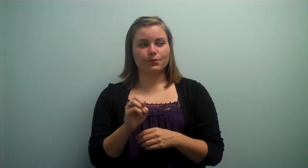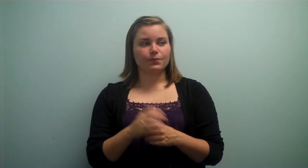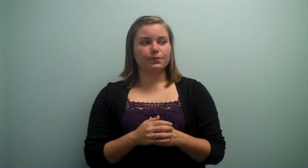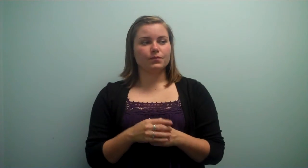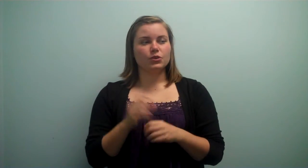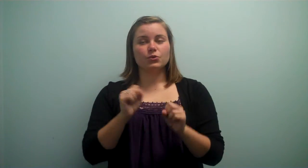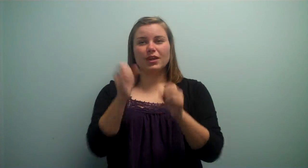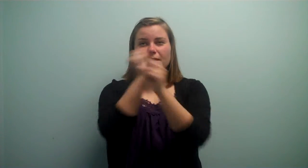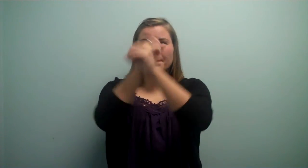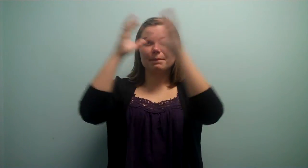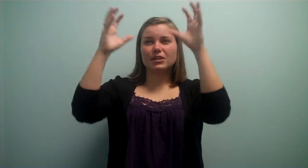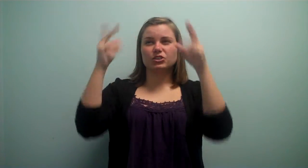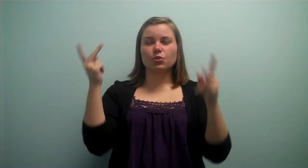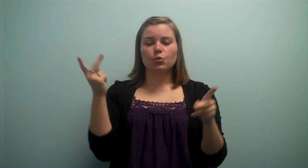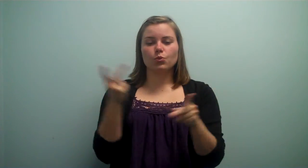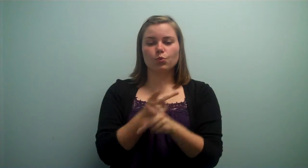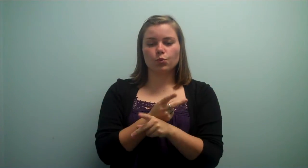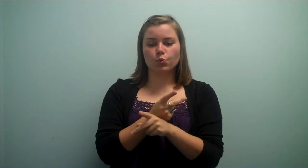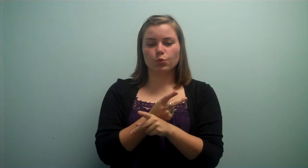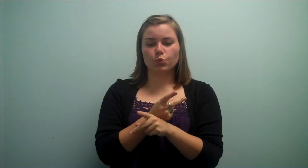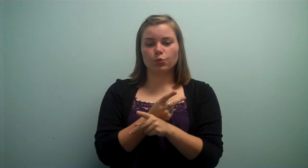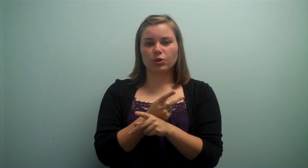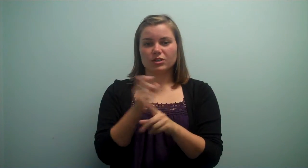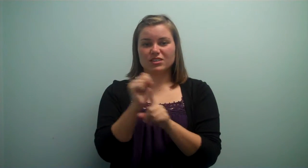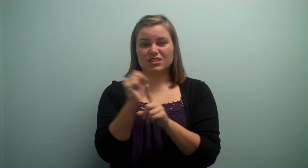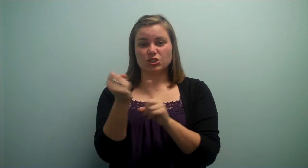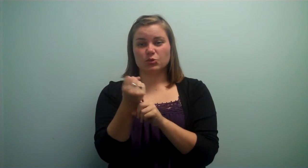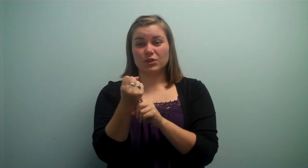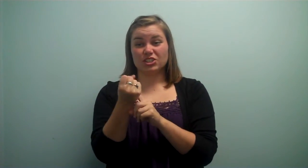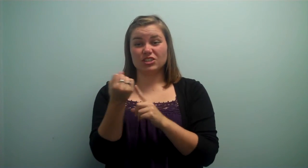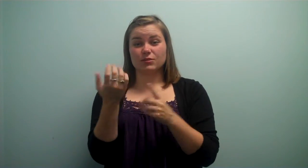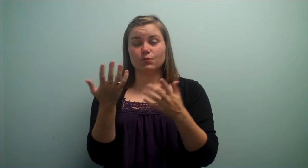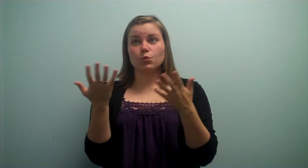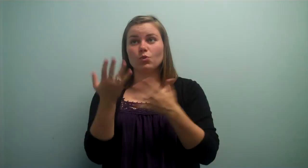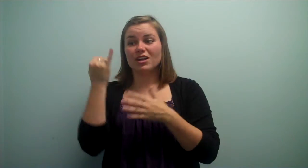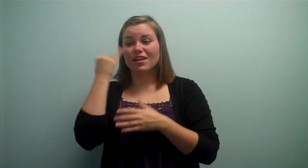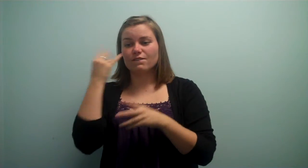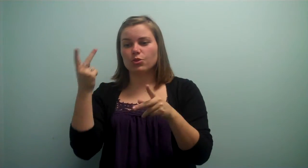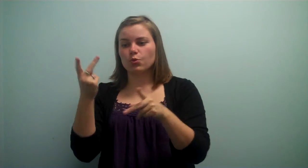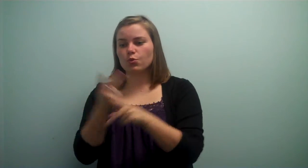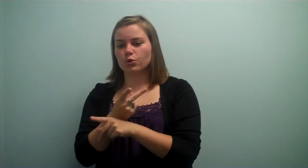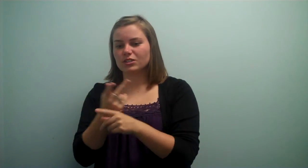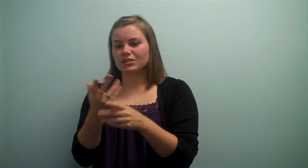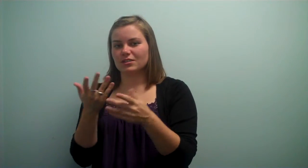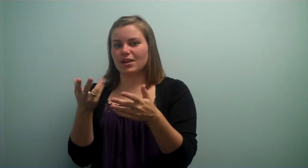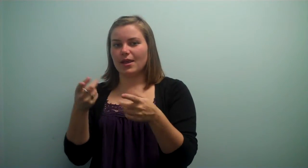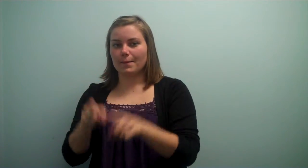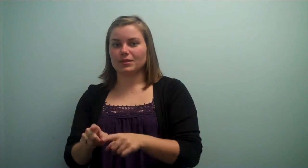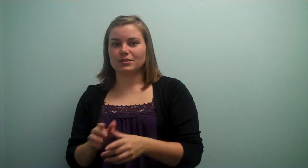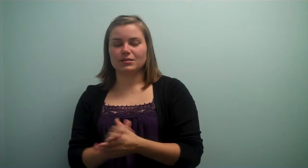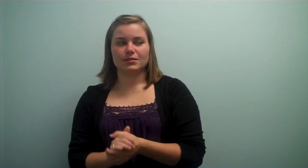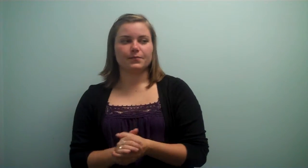worst possible consequences. What if the worst happened? And imagine